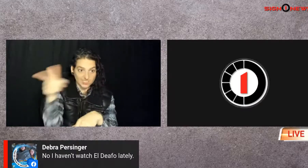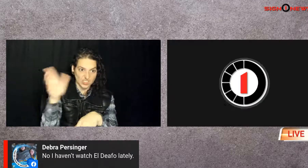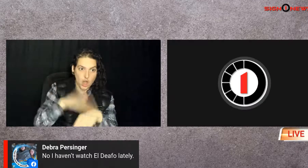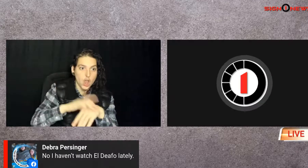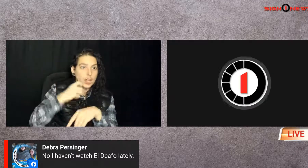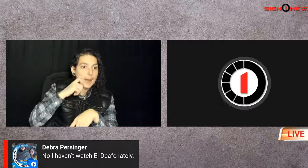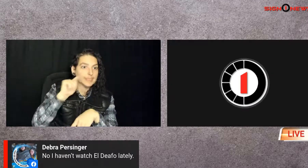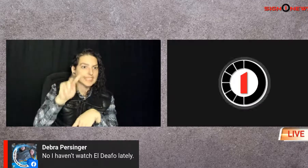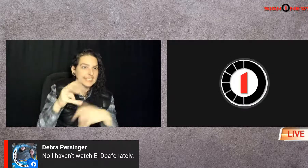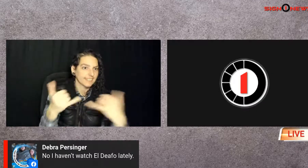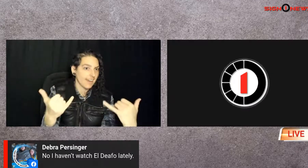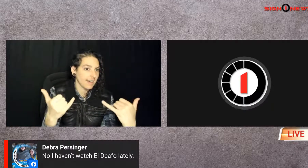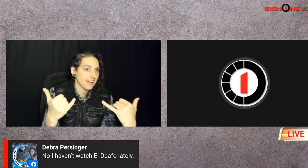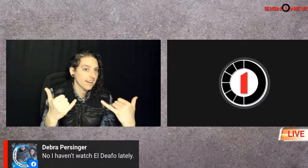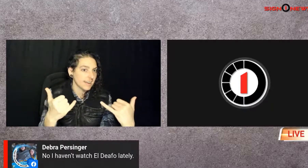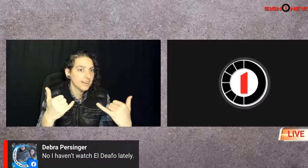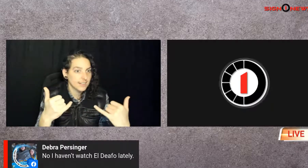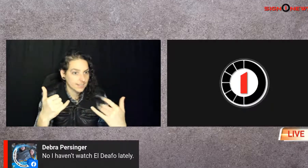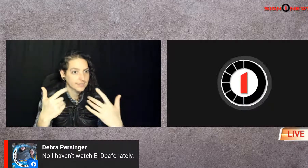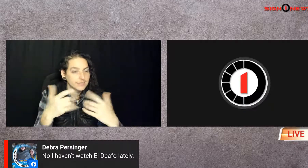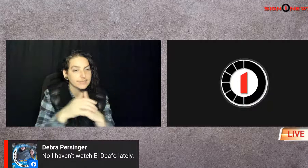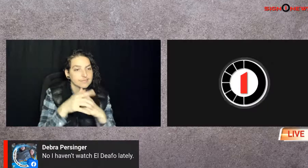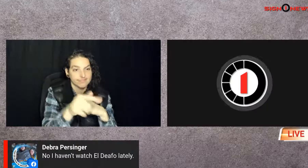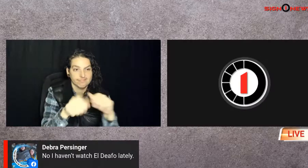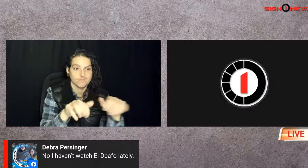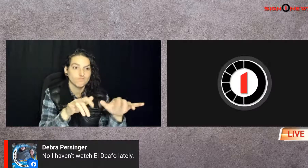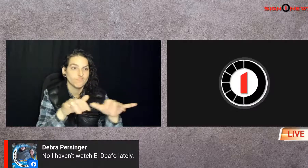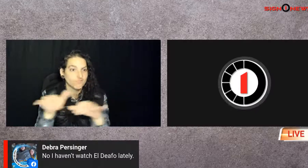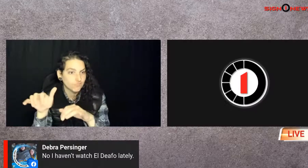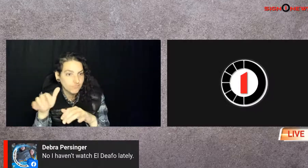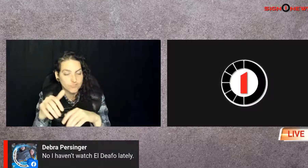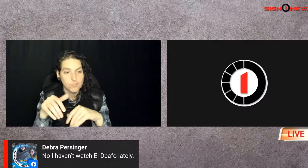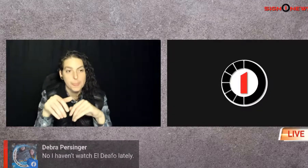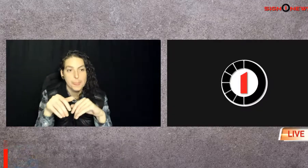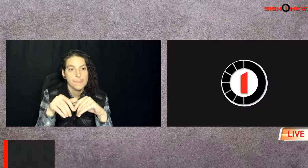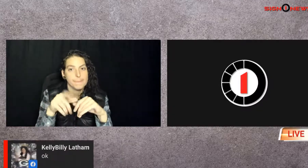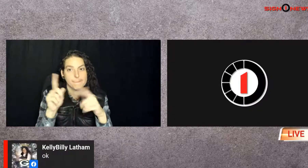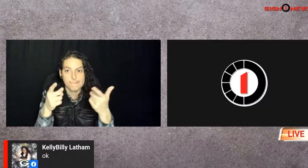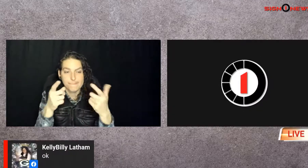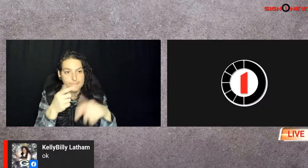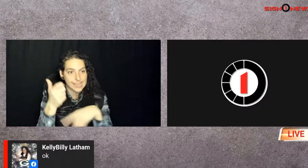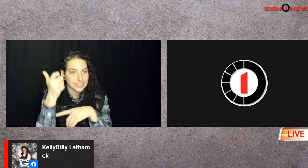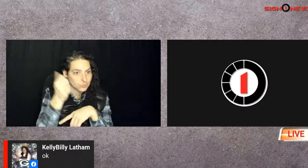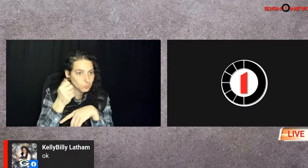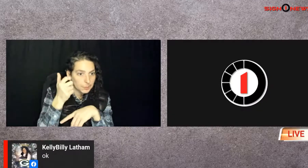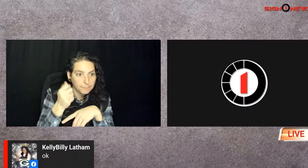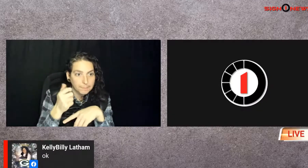Deborah says, no, I haven't watched Elodefo yet. It's on Apple TV right now,